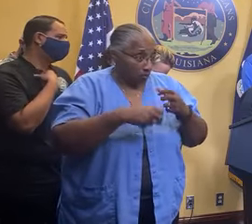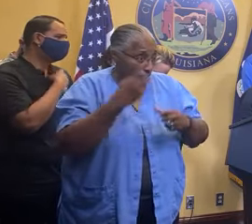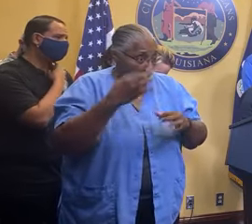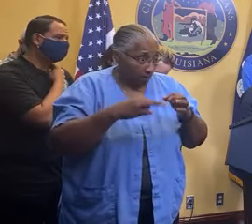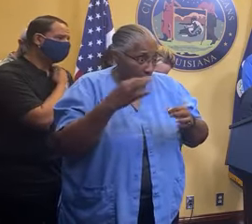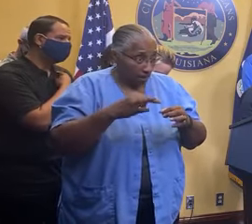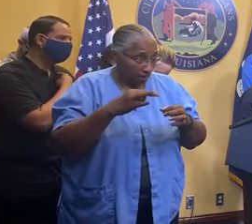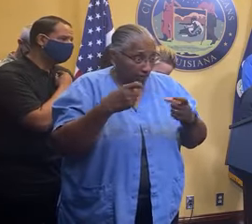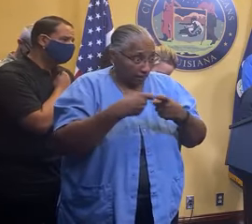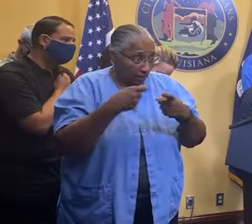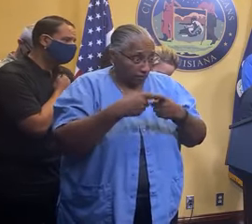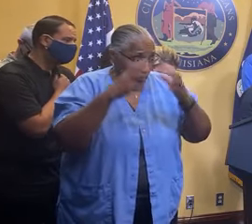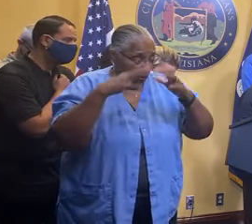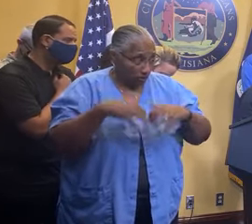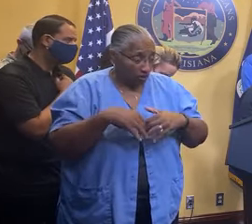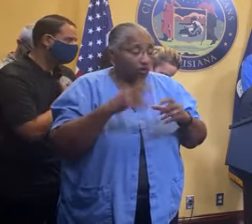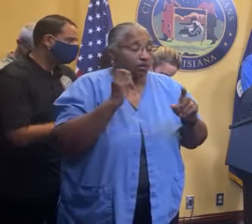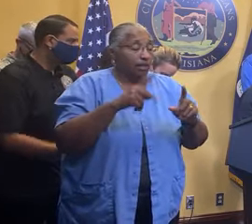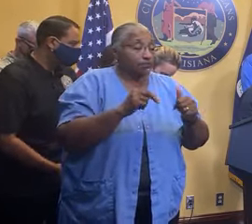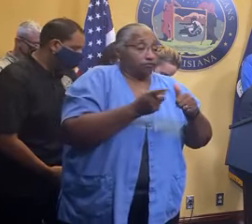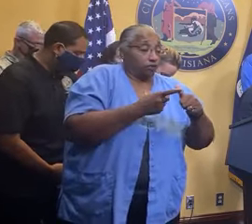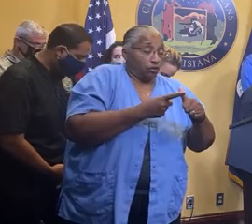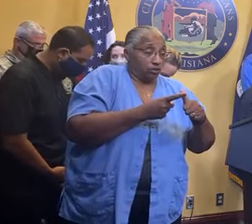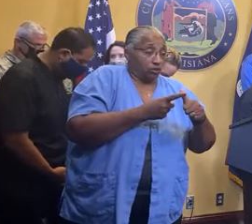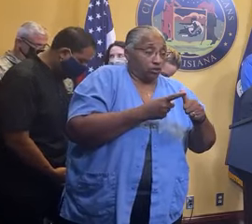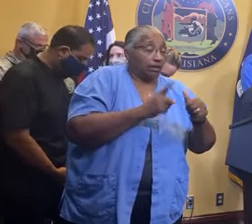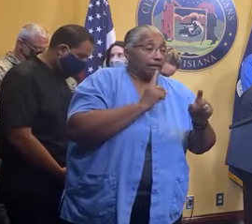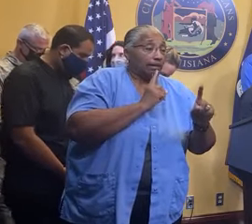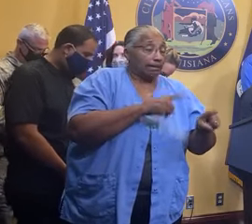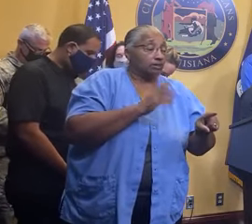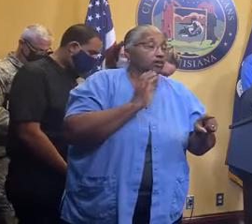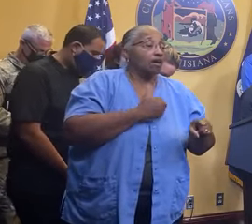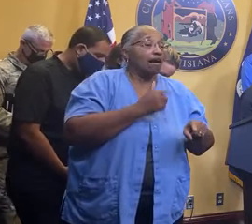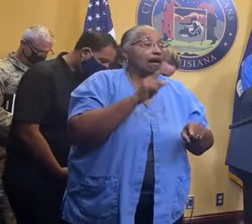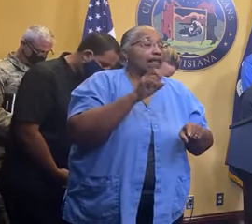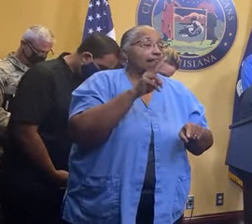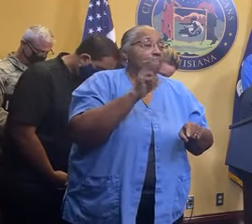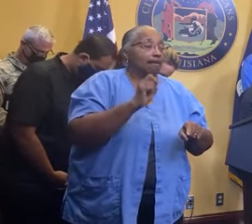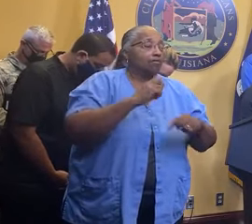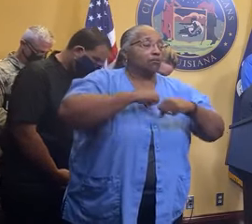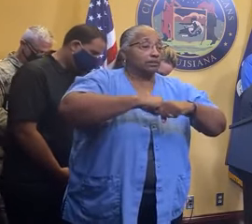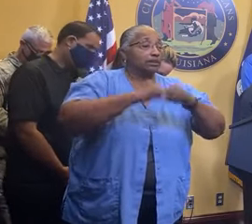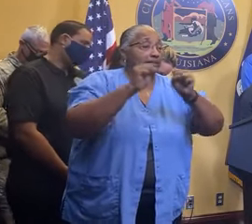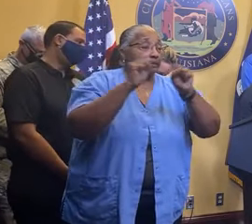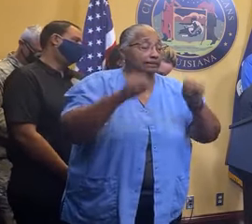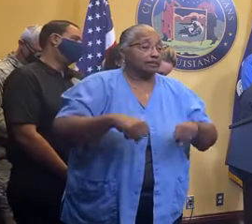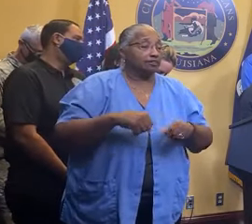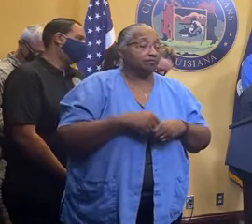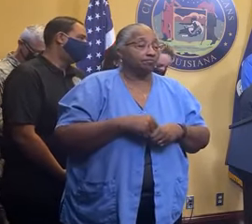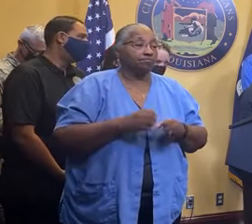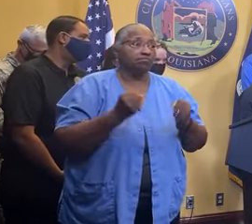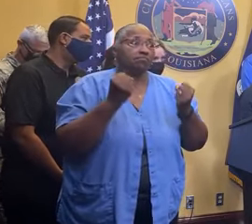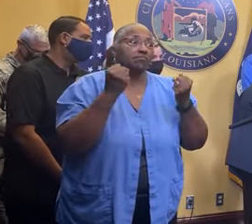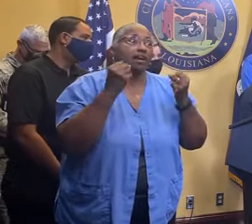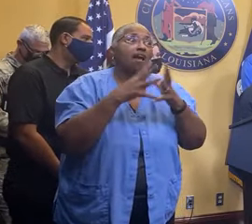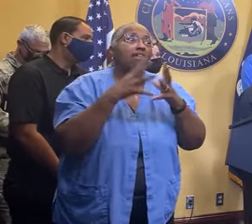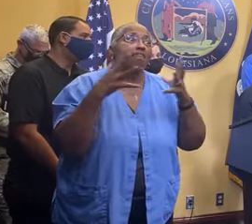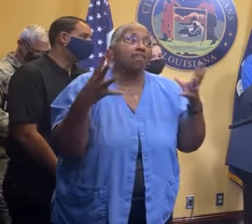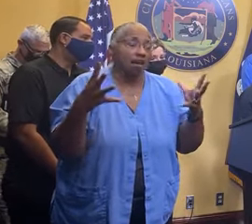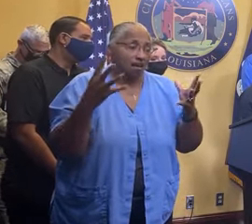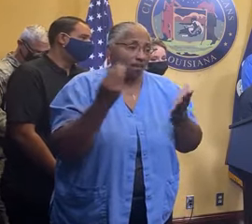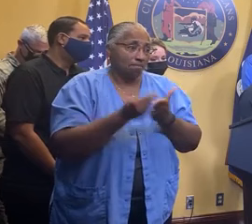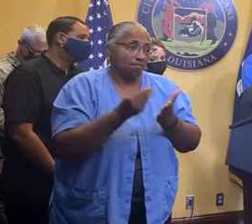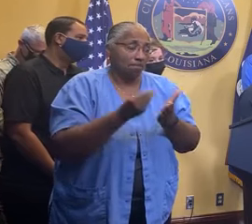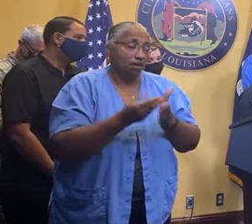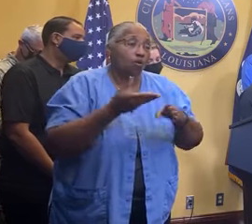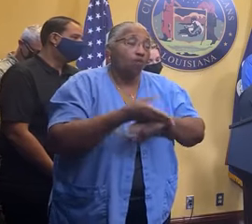Sure. So on the front end of that question relative to our levee protection system, billions of dollars, over $14 billion has